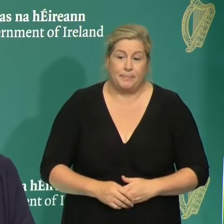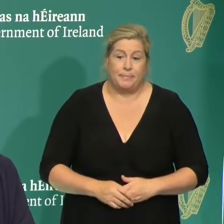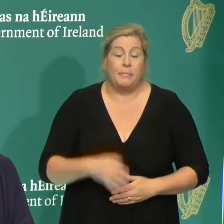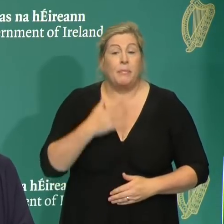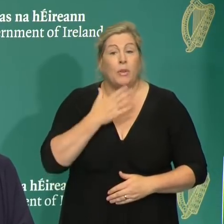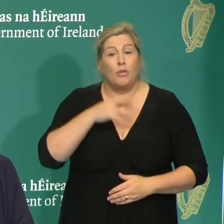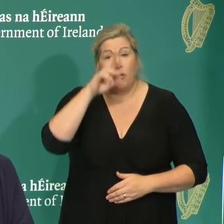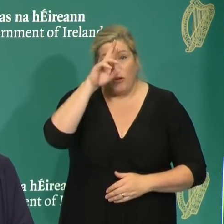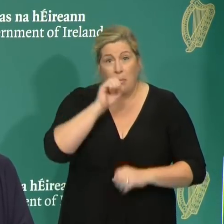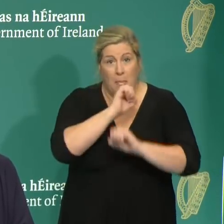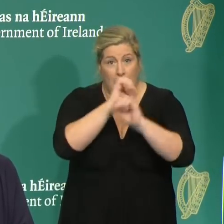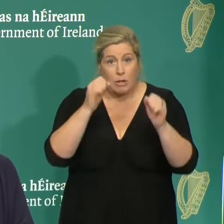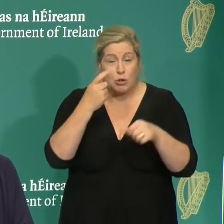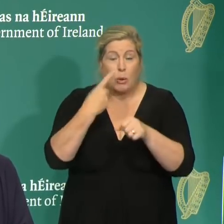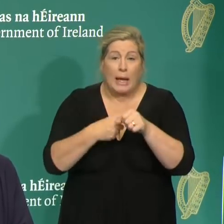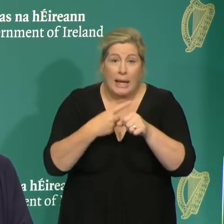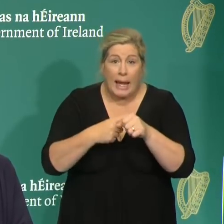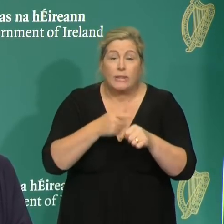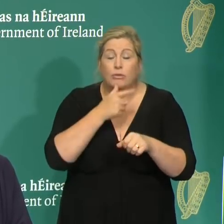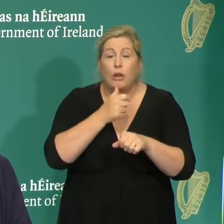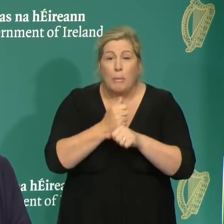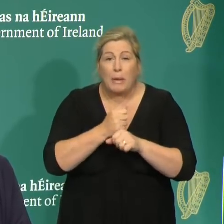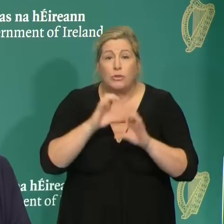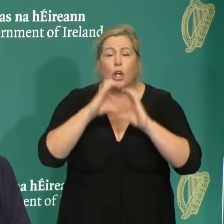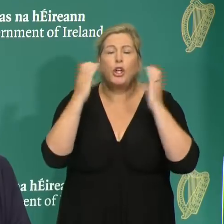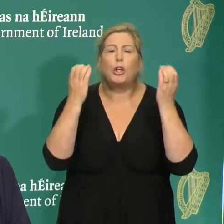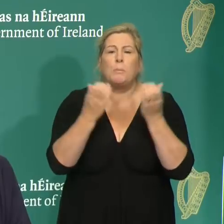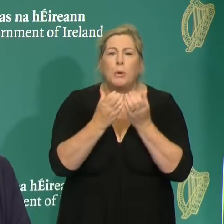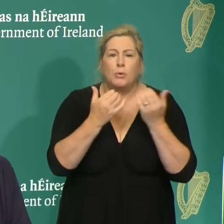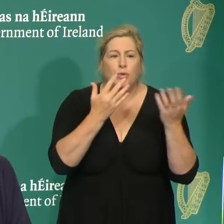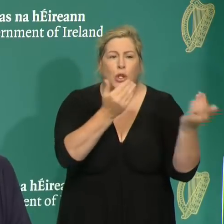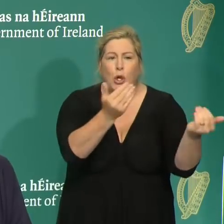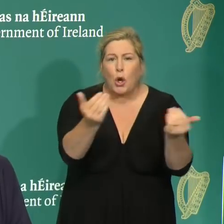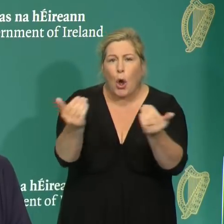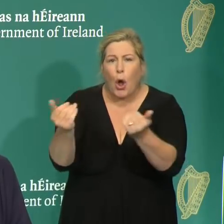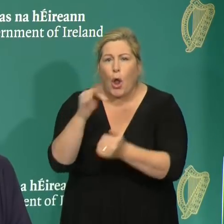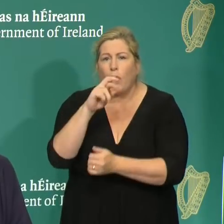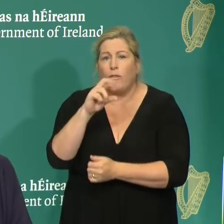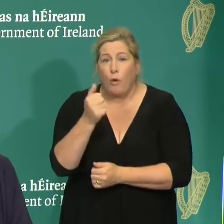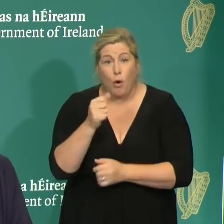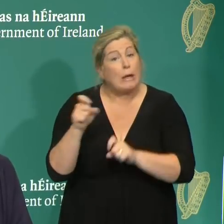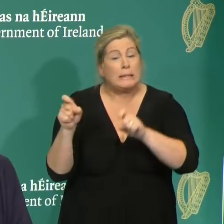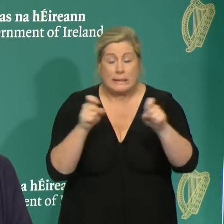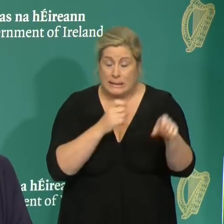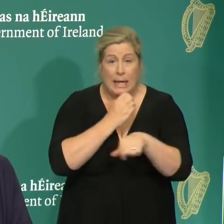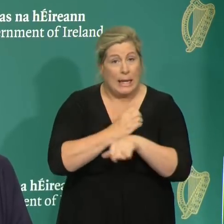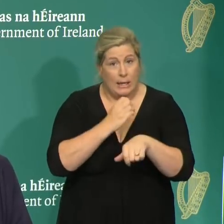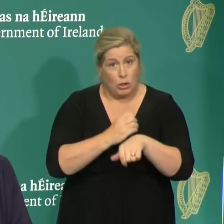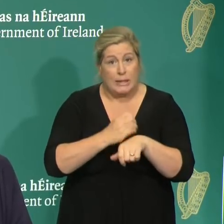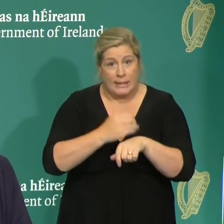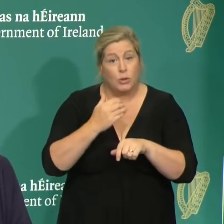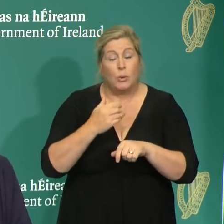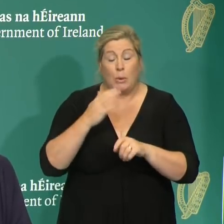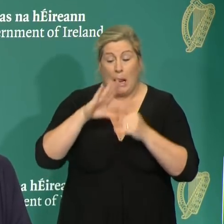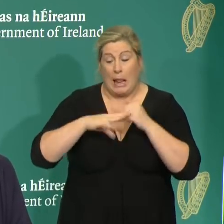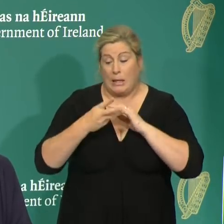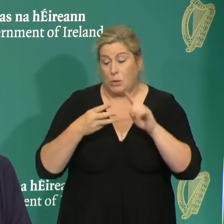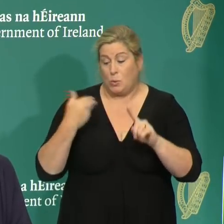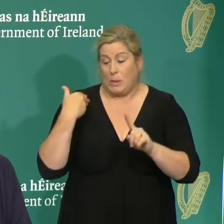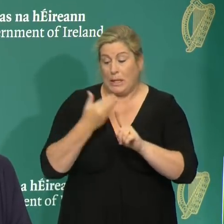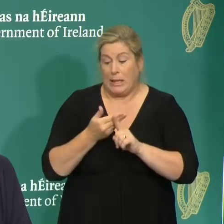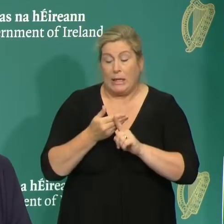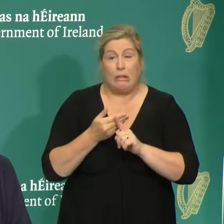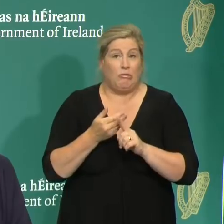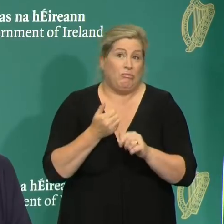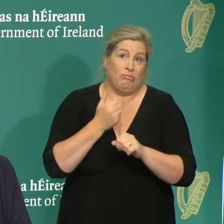Just to remind you again, the community call fora run by the local authorities are still operating. Last week they received approximately